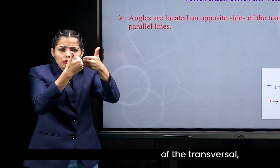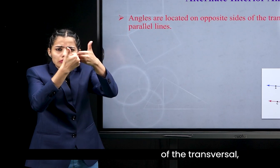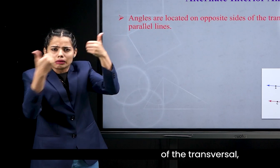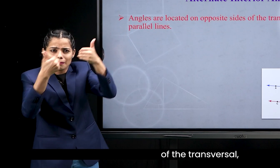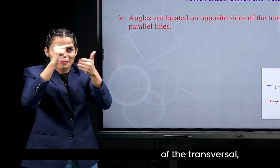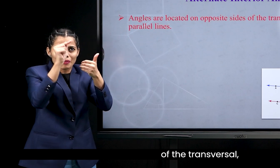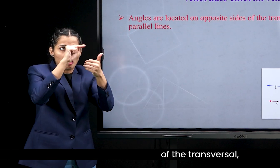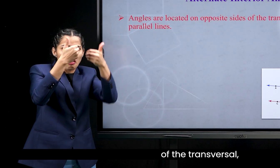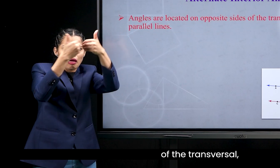the transversal.